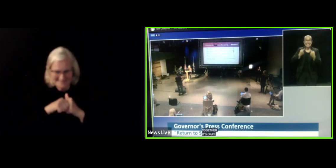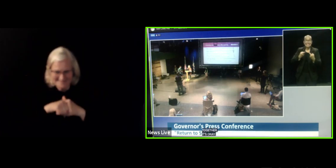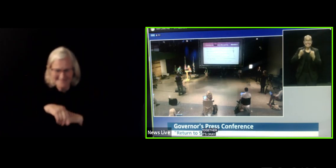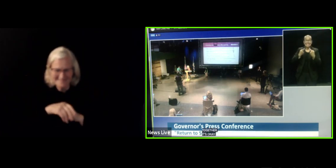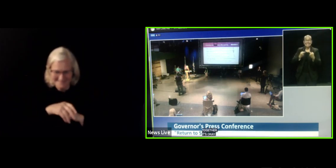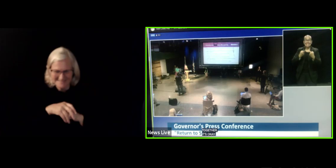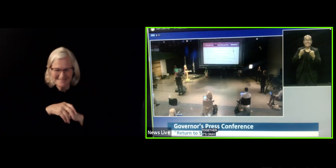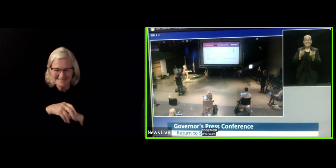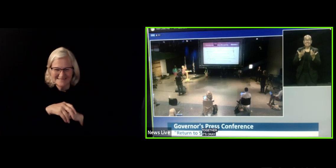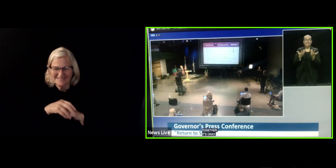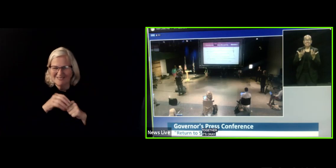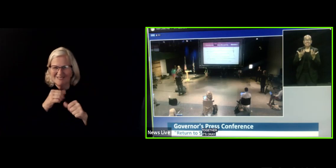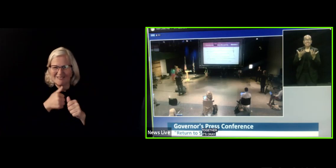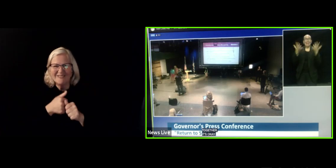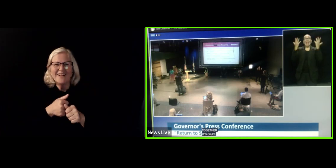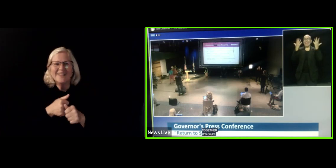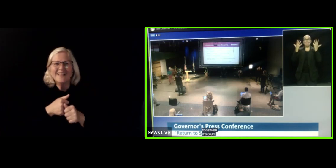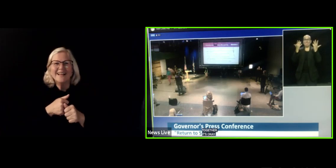okay, I'm just going to grab one.